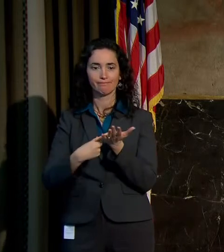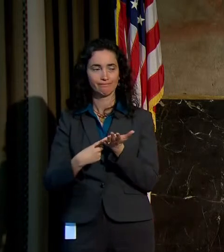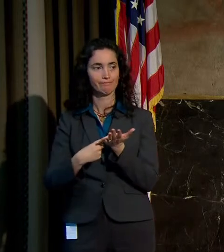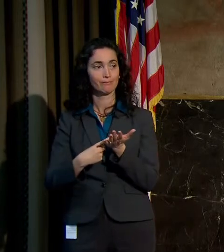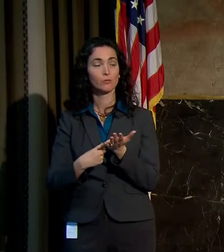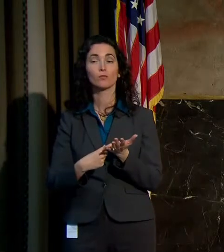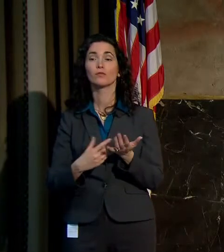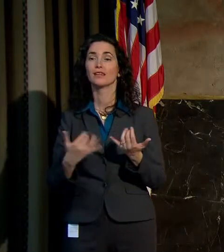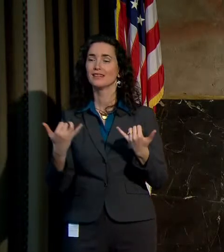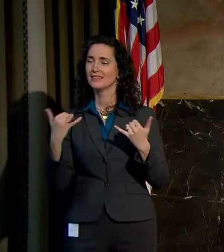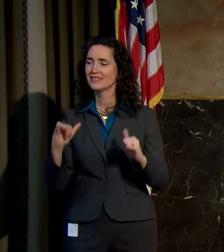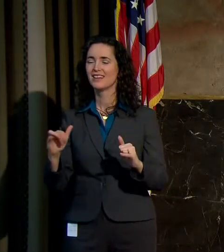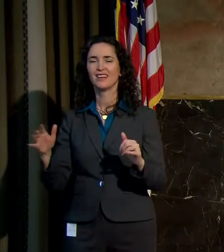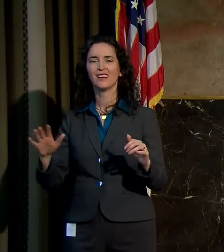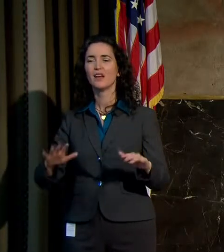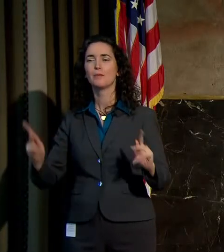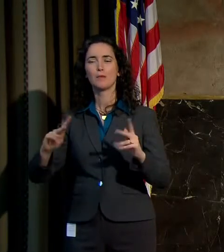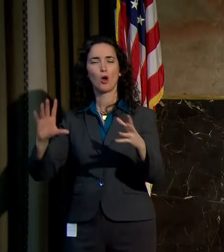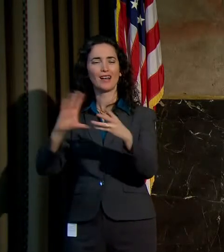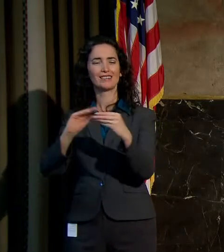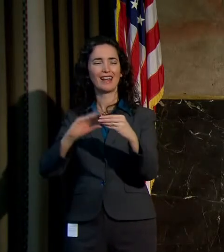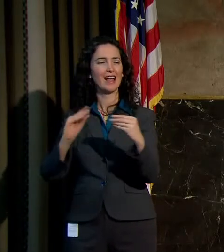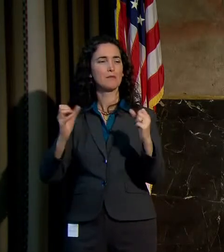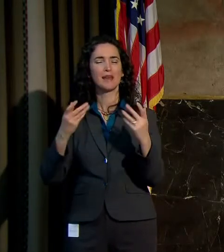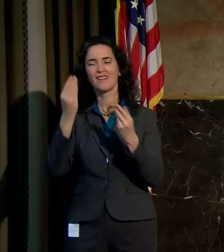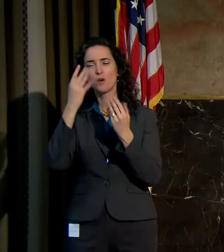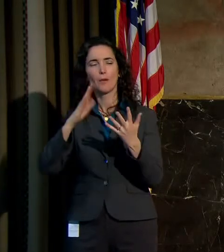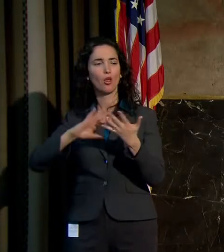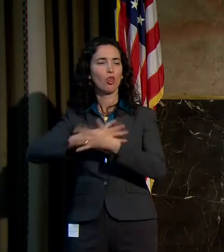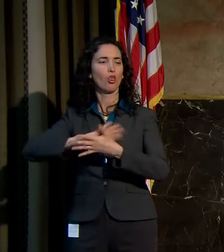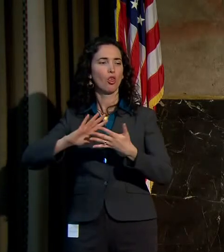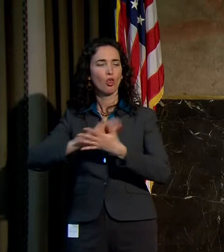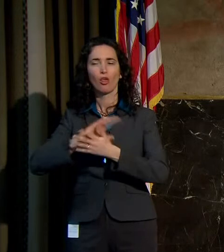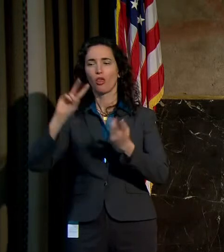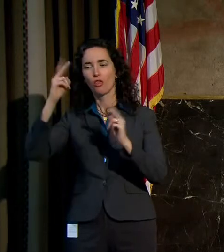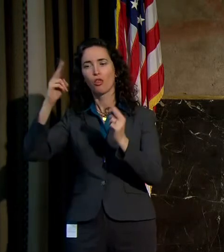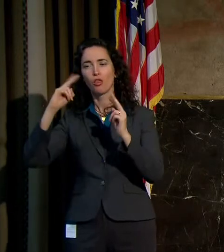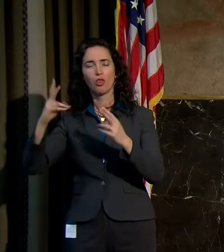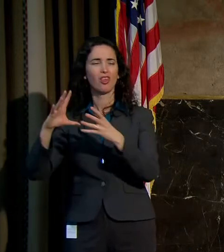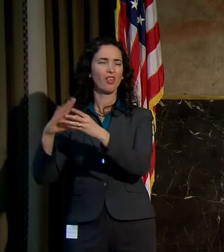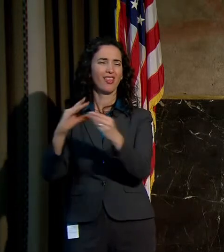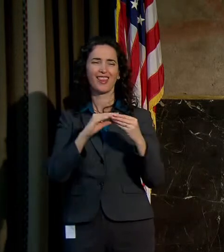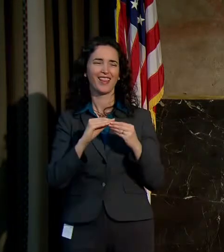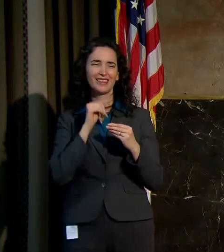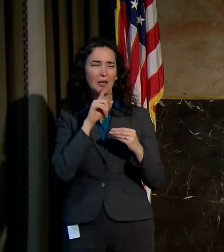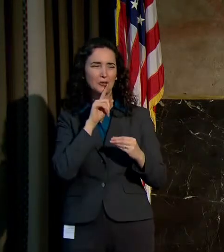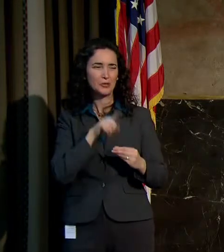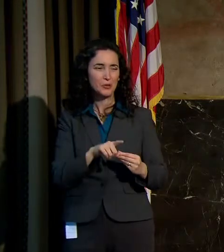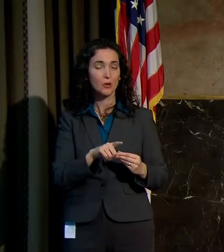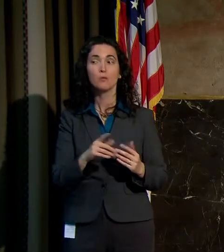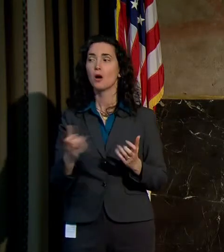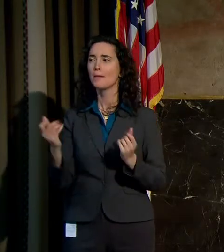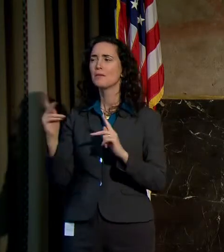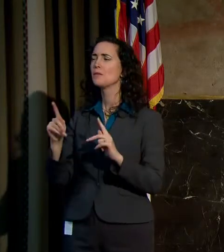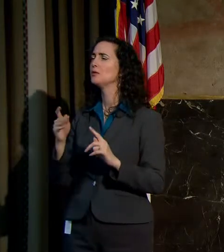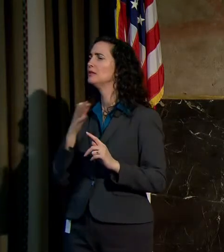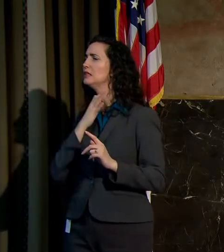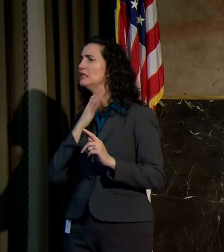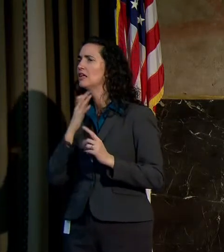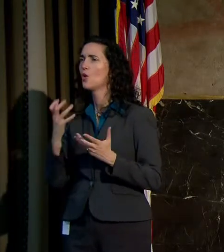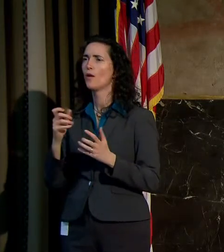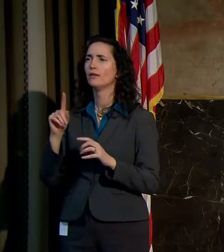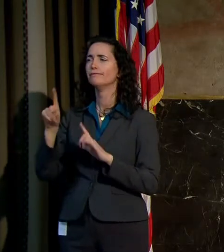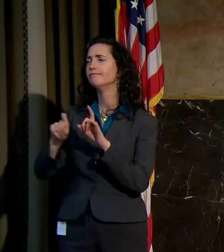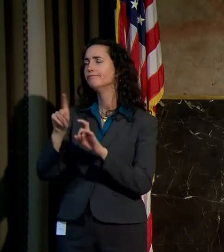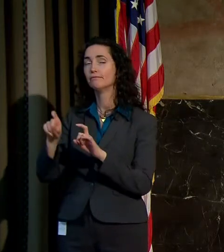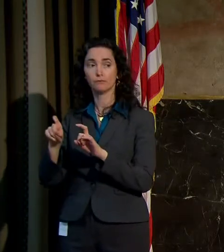of mis and disinformation out there, but people still, you know, are yearning for answers. You know, it's a very common question. So I